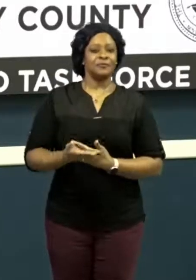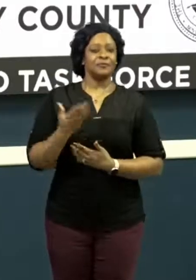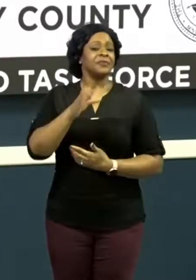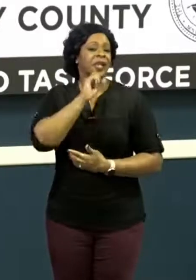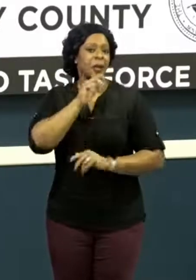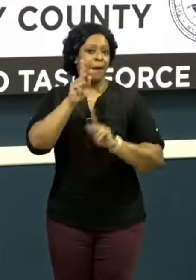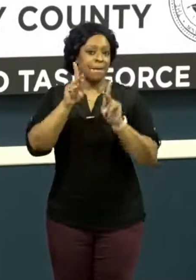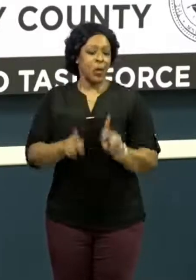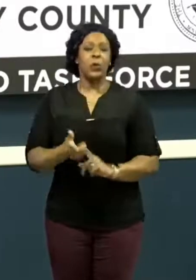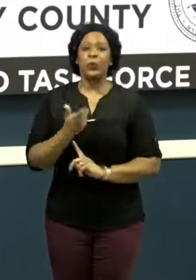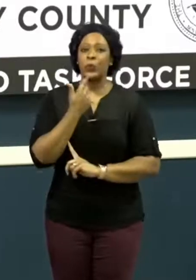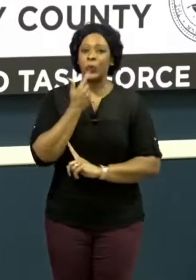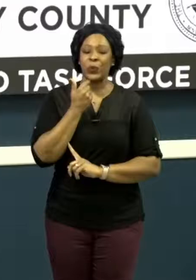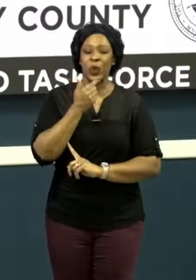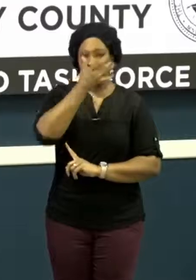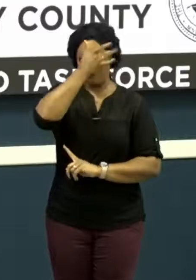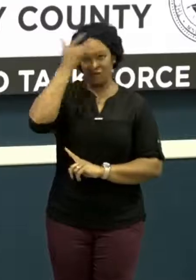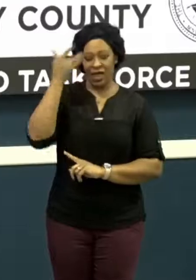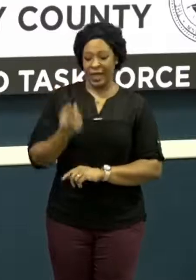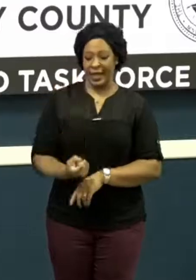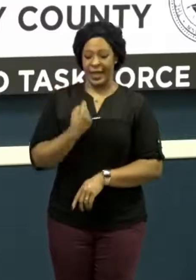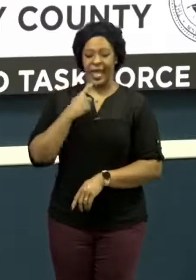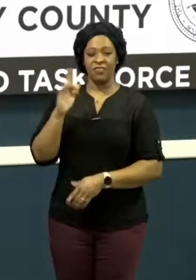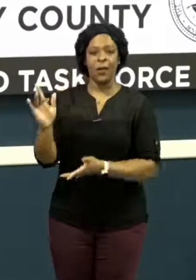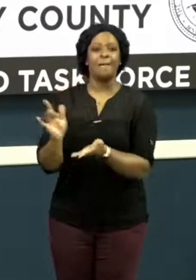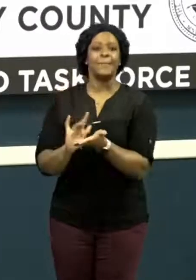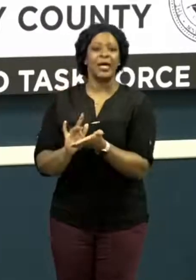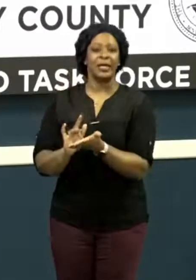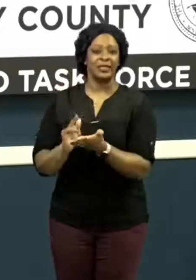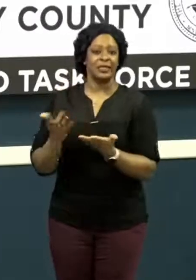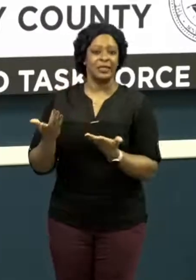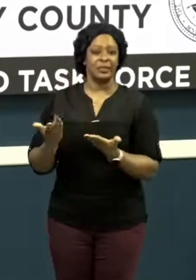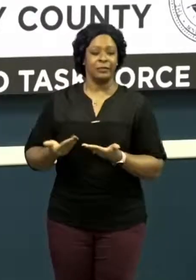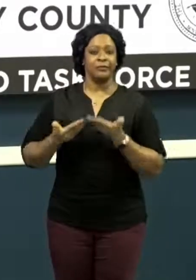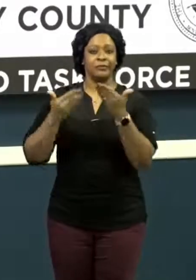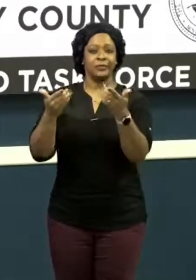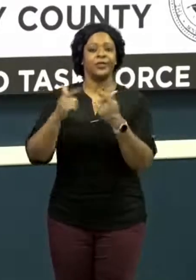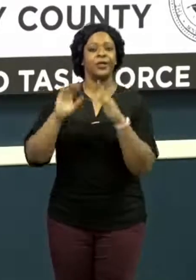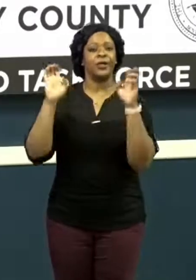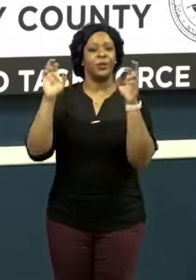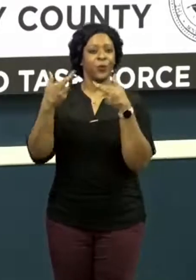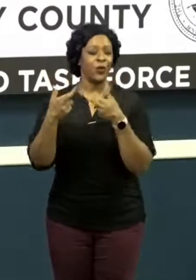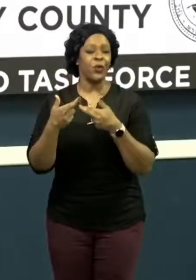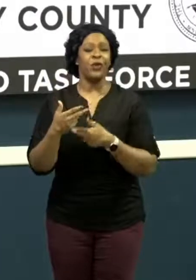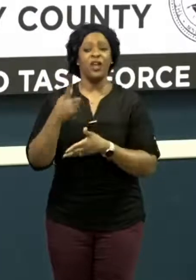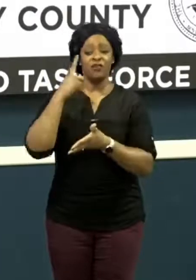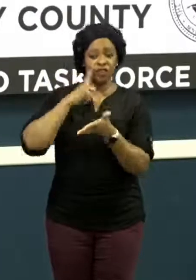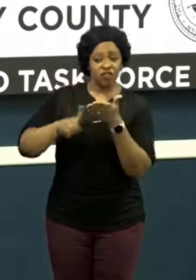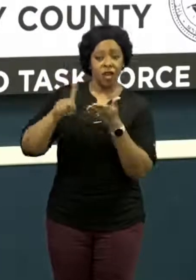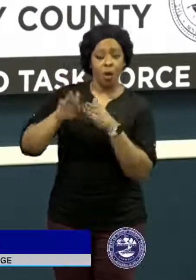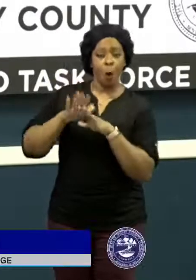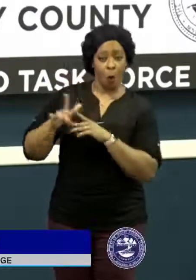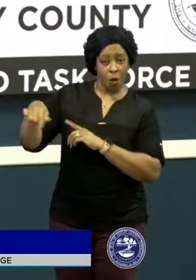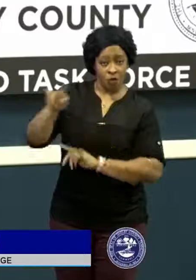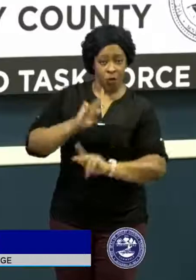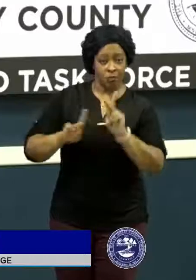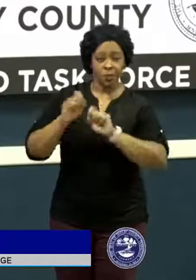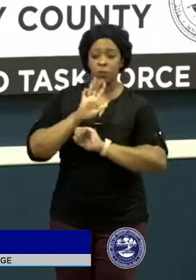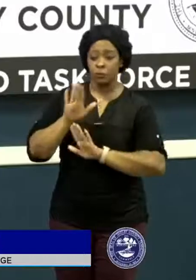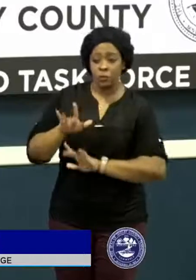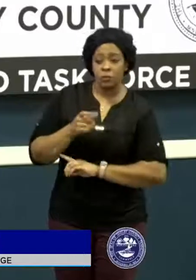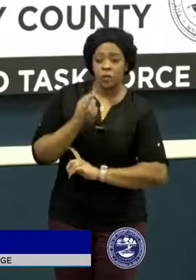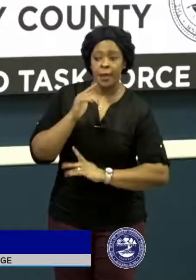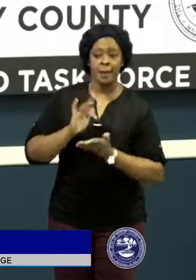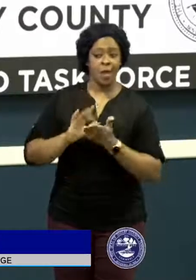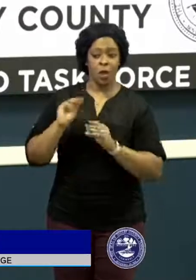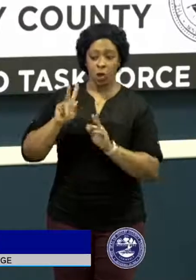Elder person who has forgotten to take their medicine and they end up going to the ED. If you check in on them and make sure they're taking their medicine, that there's